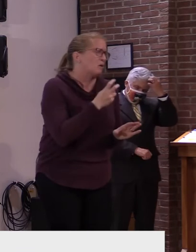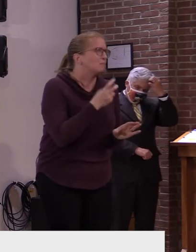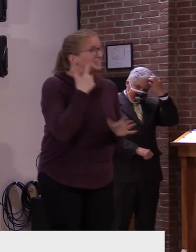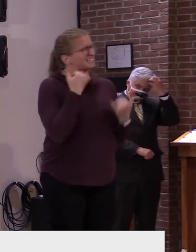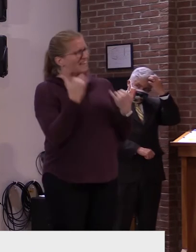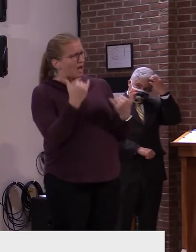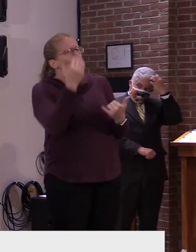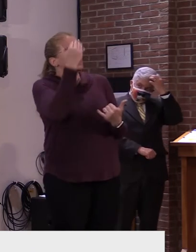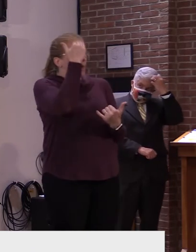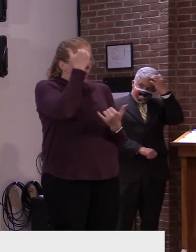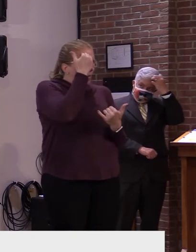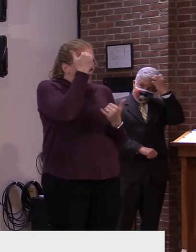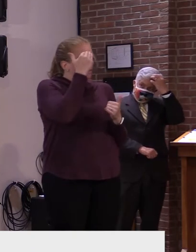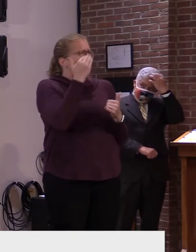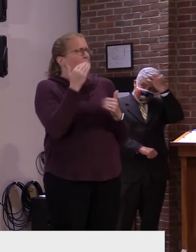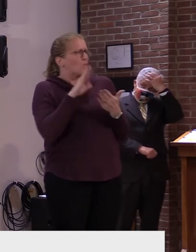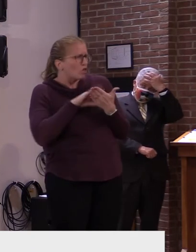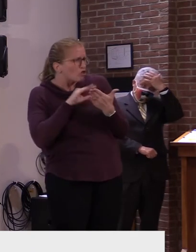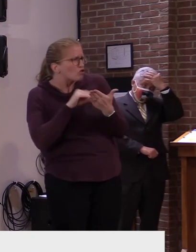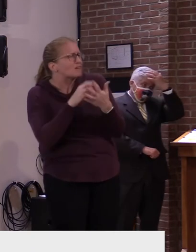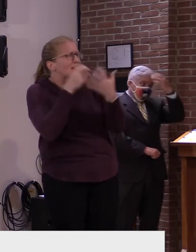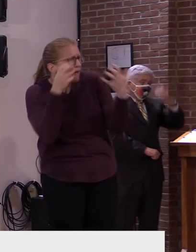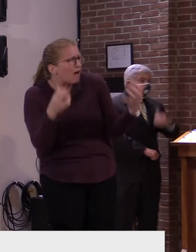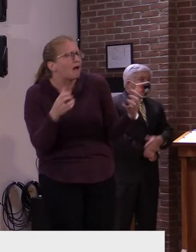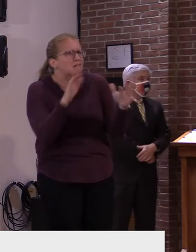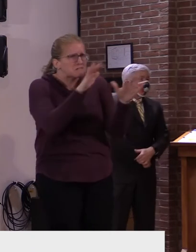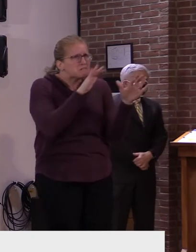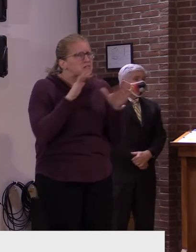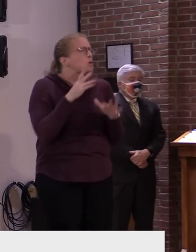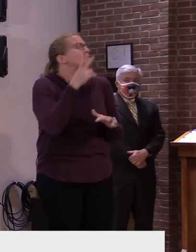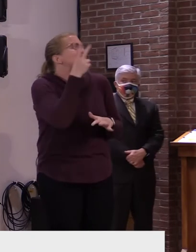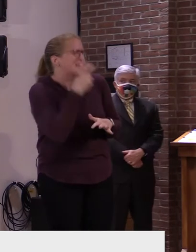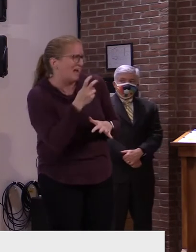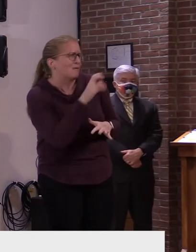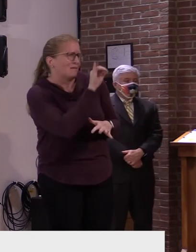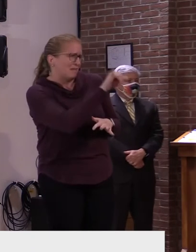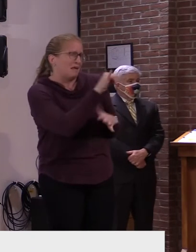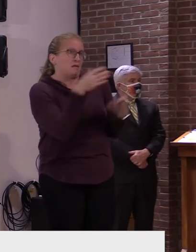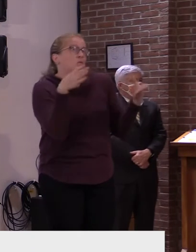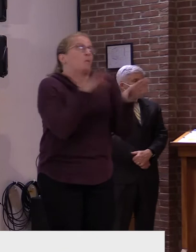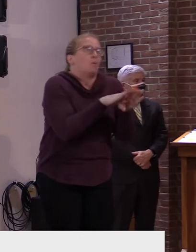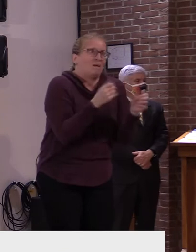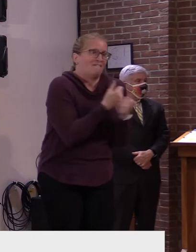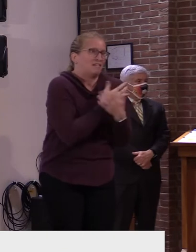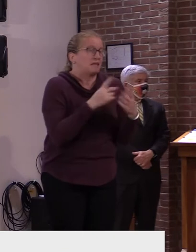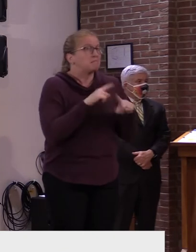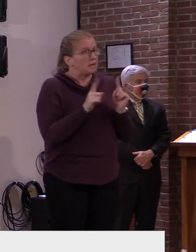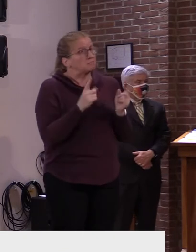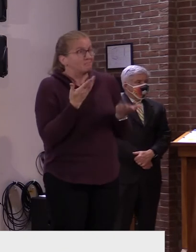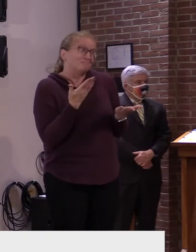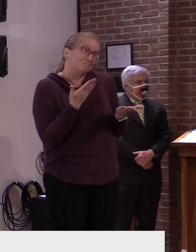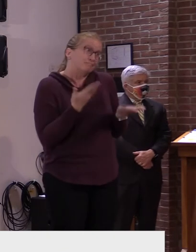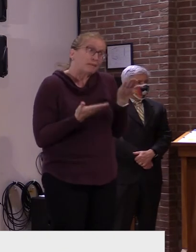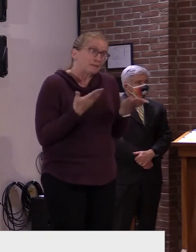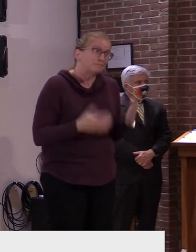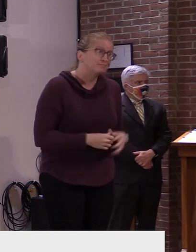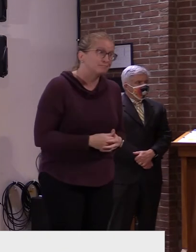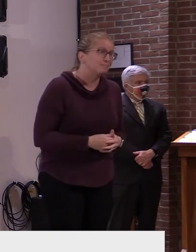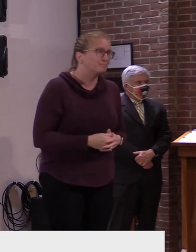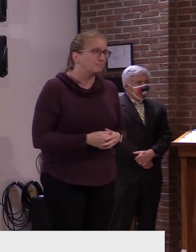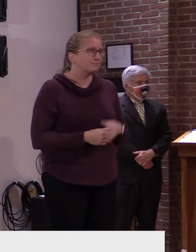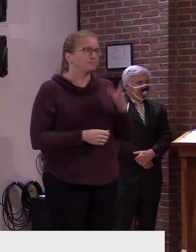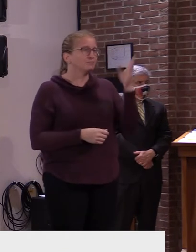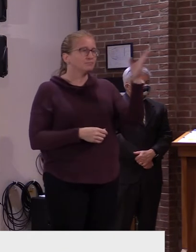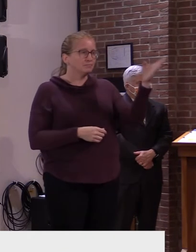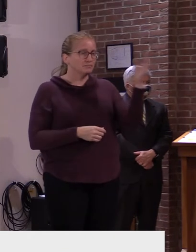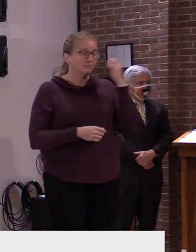do to prevent that but but again nothing's off the table but but it won't be in the in the near term and i know that we're right now we're turning